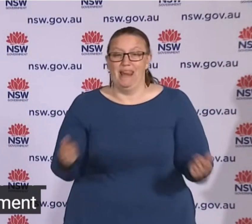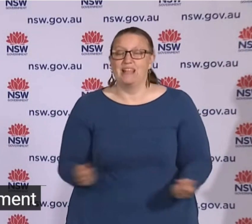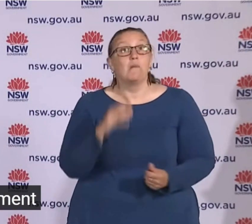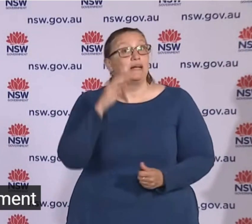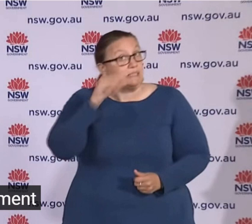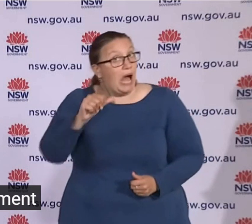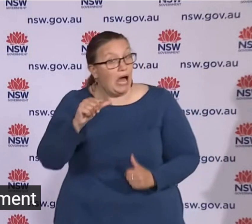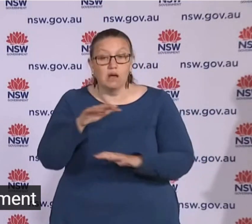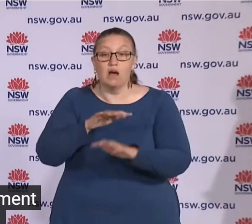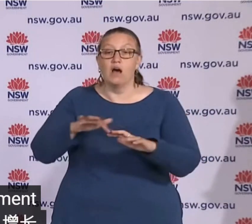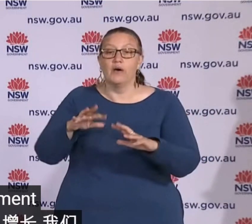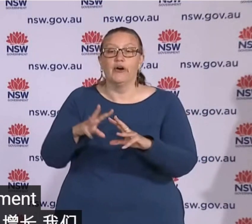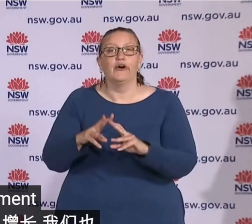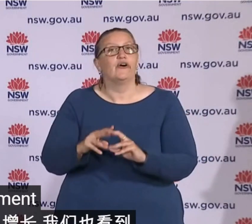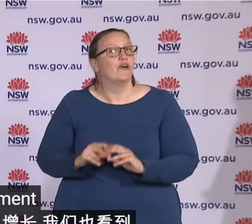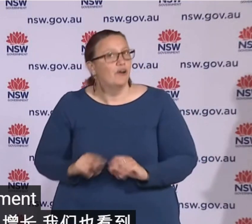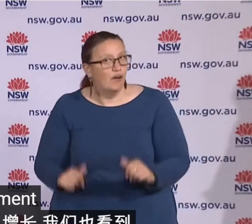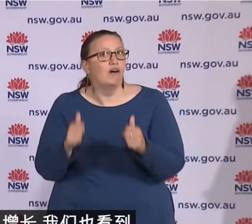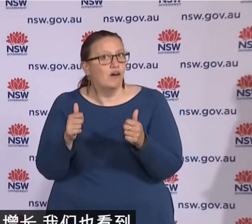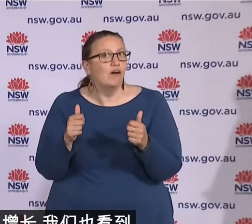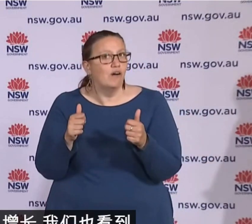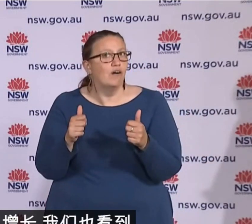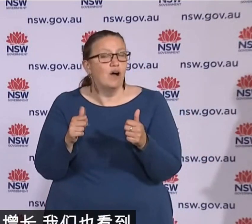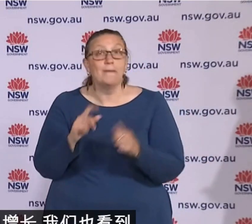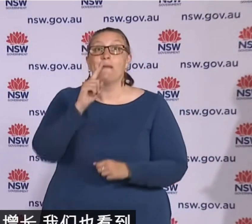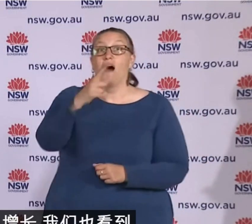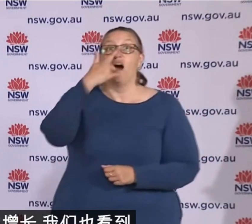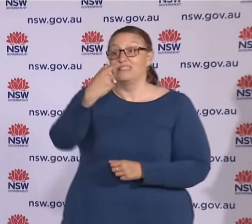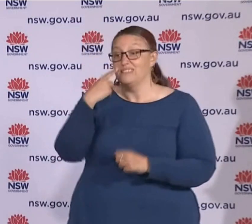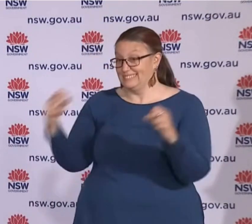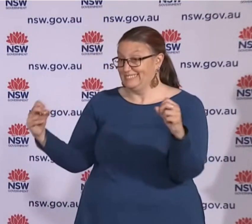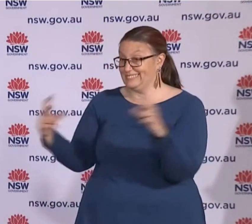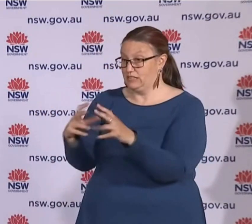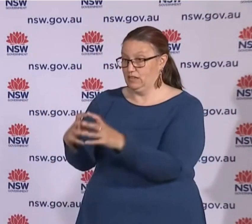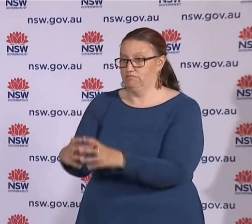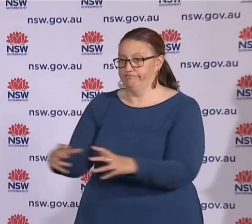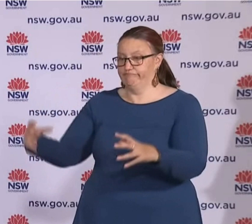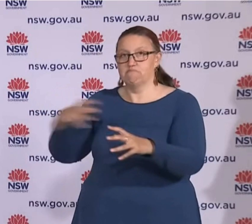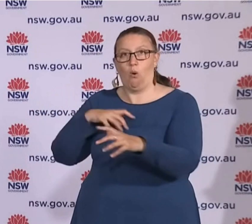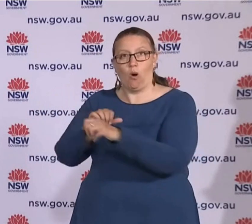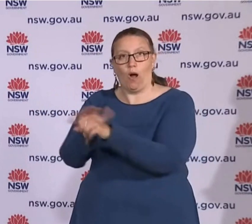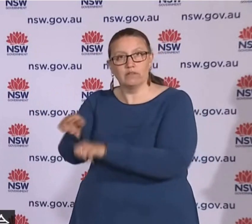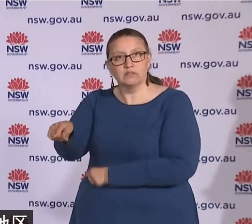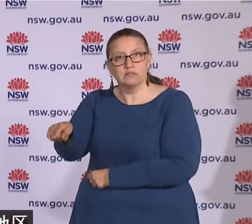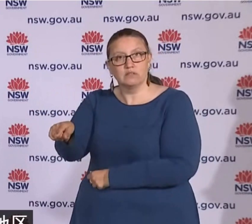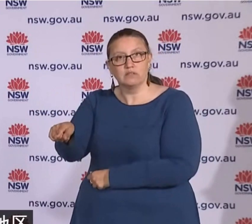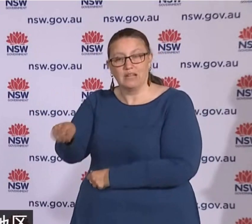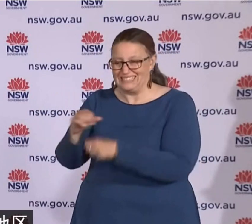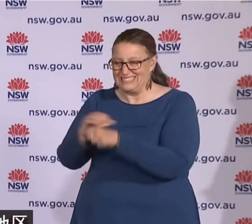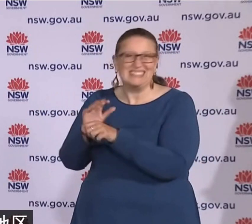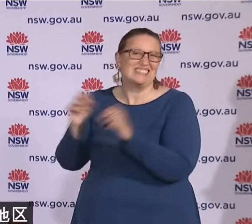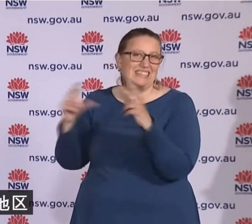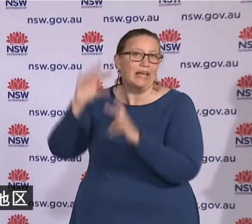government areas. But we've also seen increases in Sydney. We've also, the Sydney Council